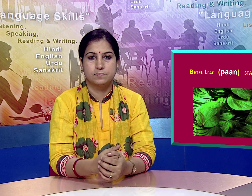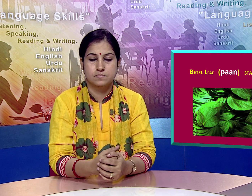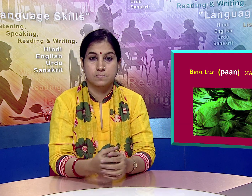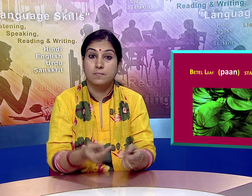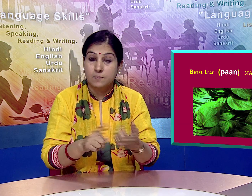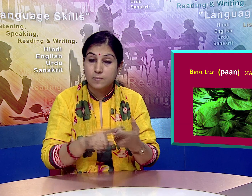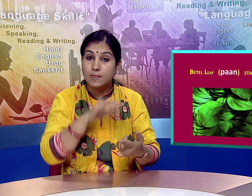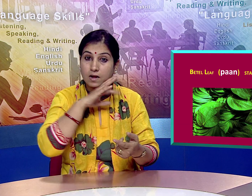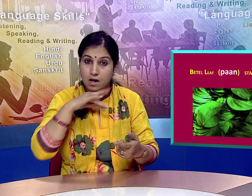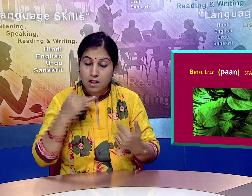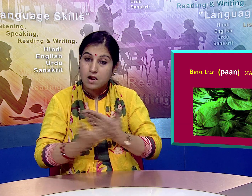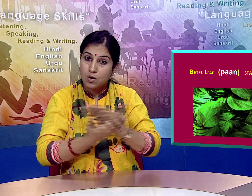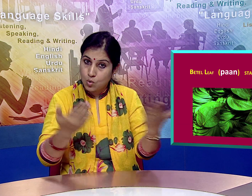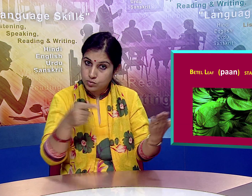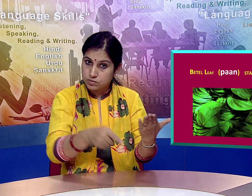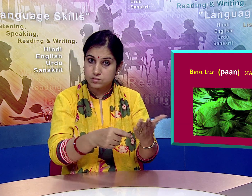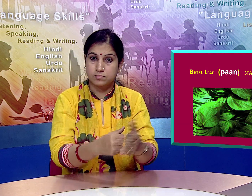In case of colored cotton clothes,